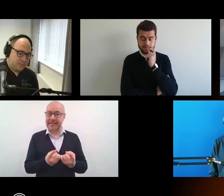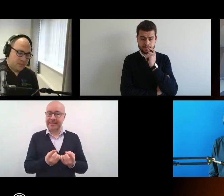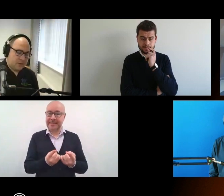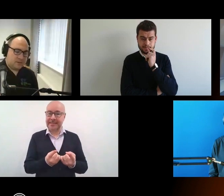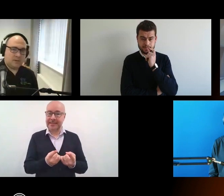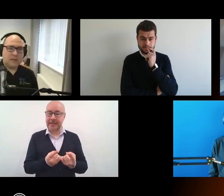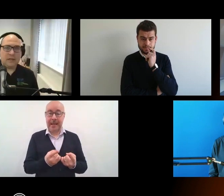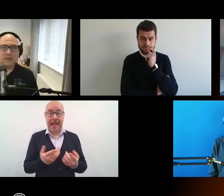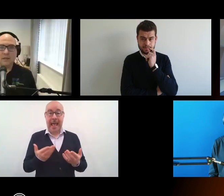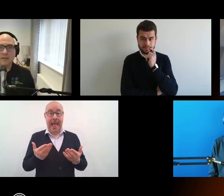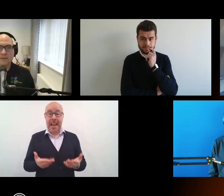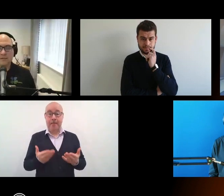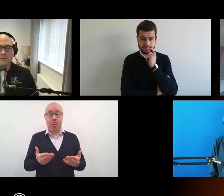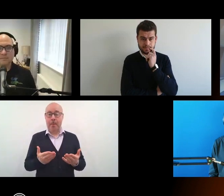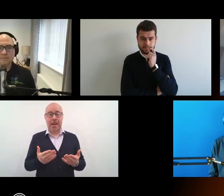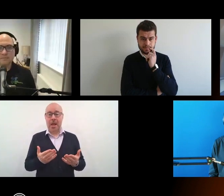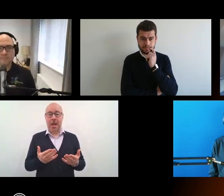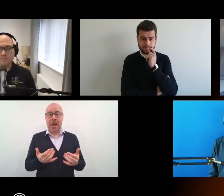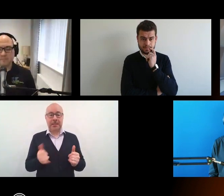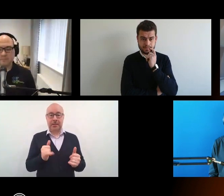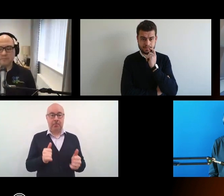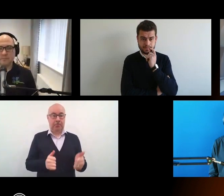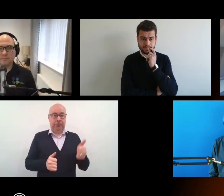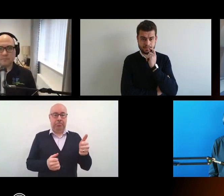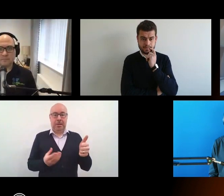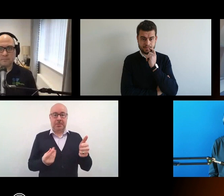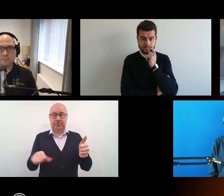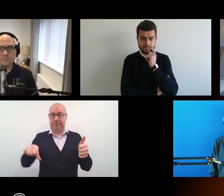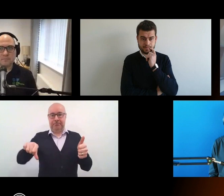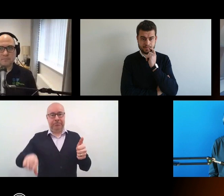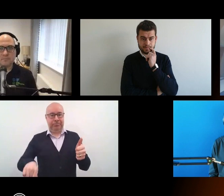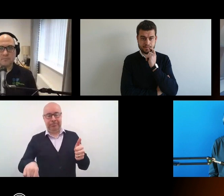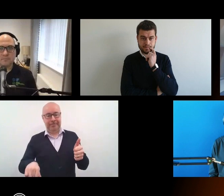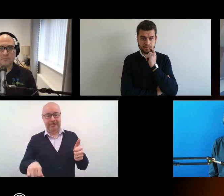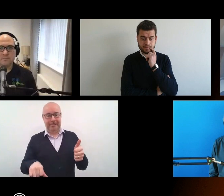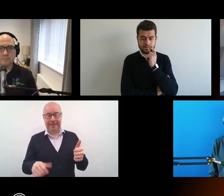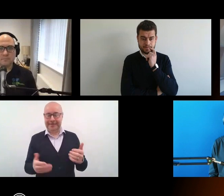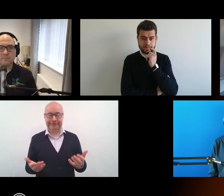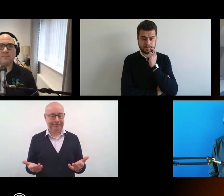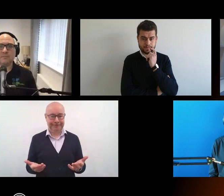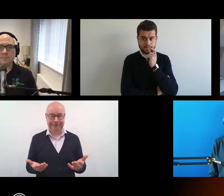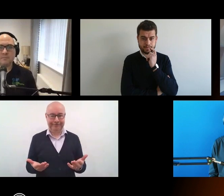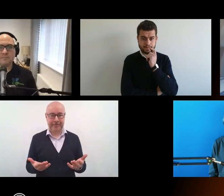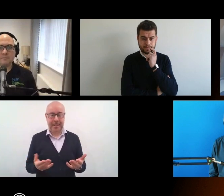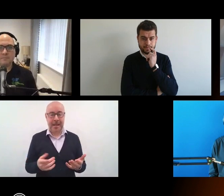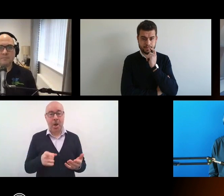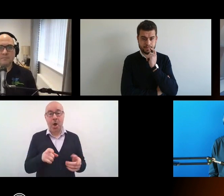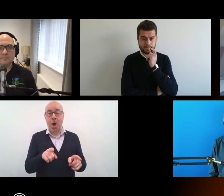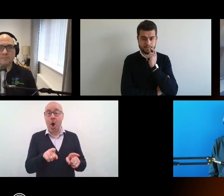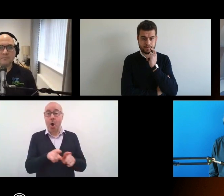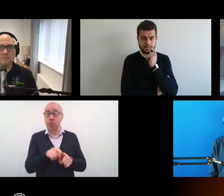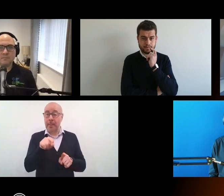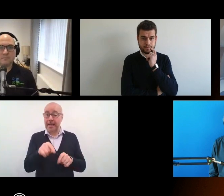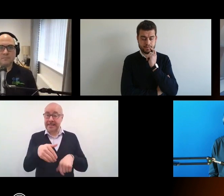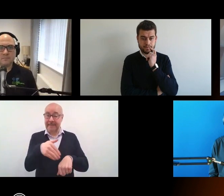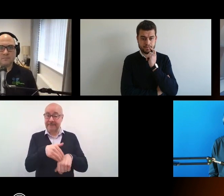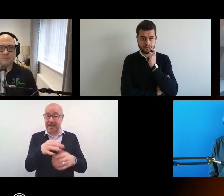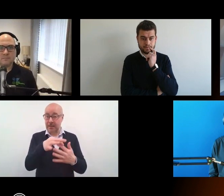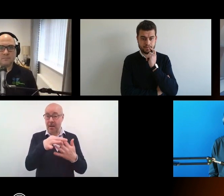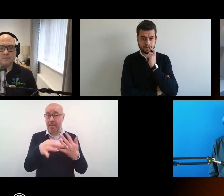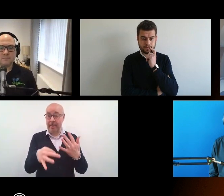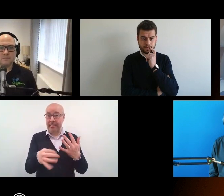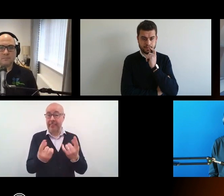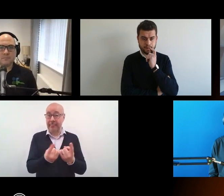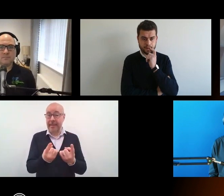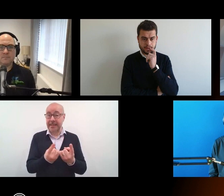hit and miss, and it feeds into other things as well, James, when you can look at